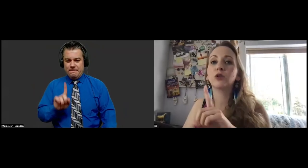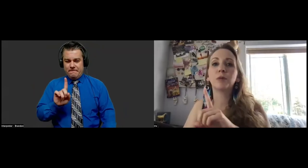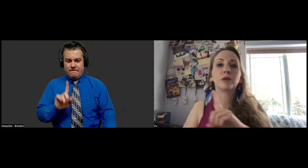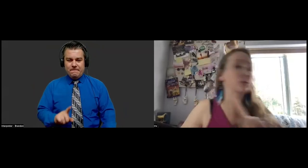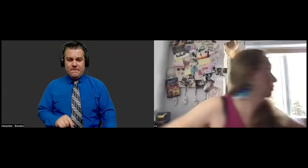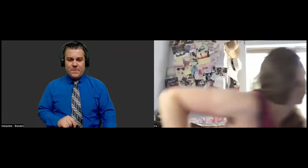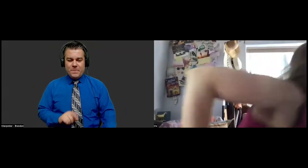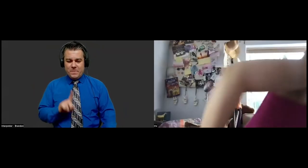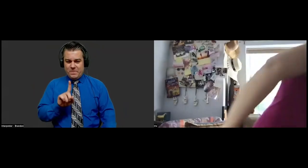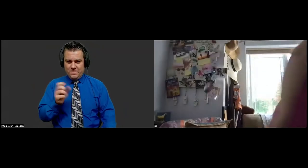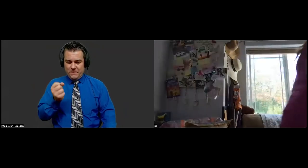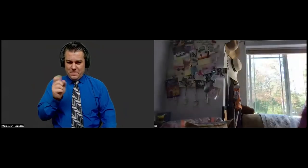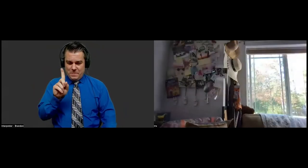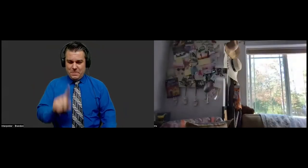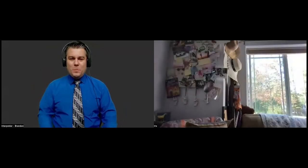on.